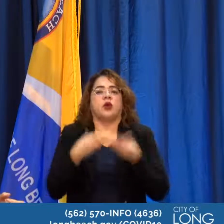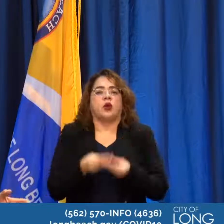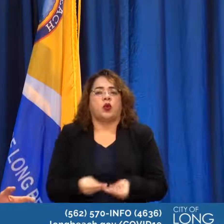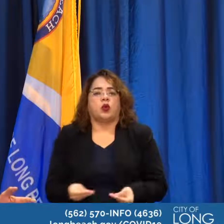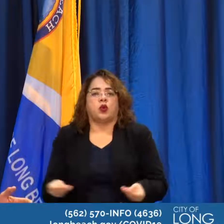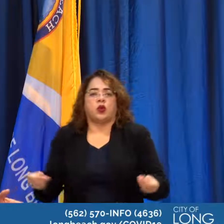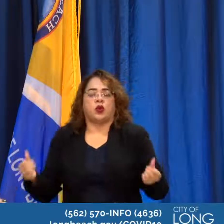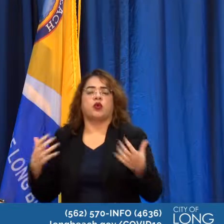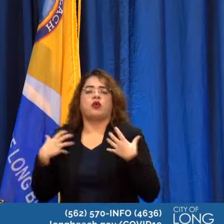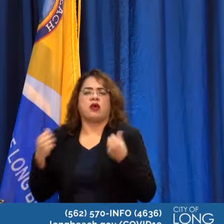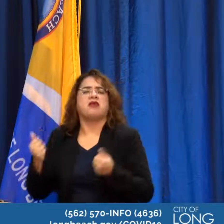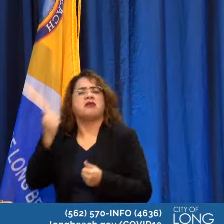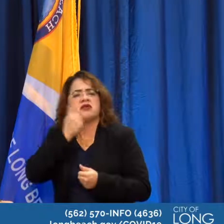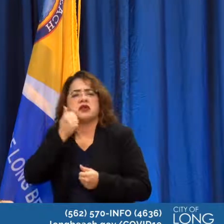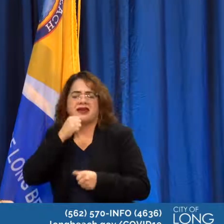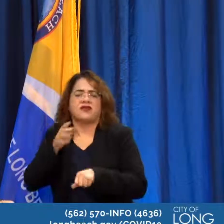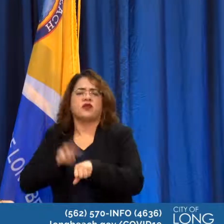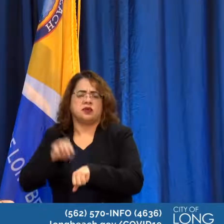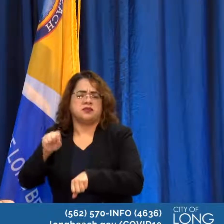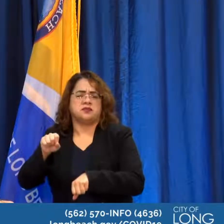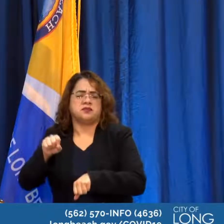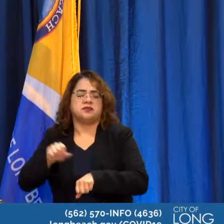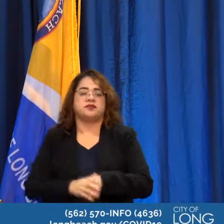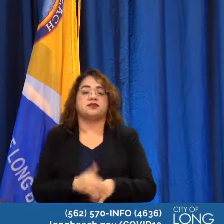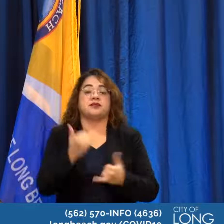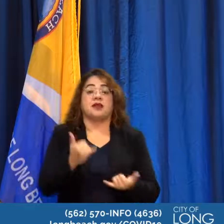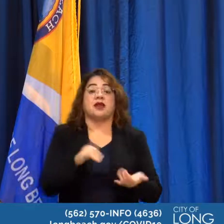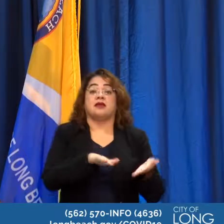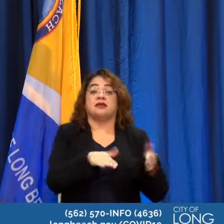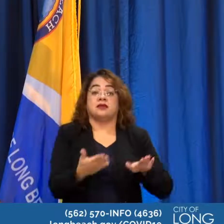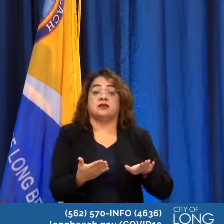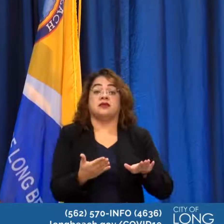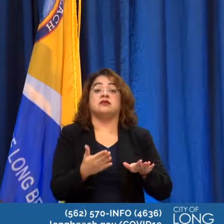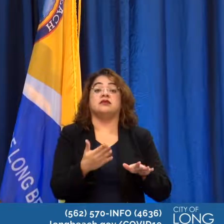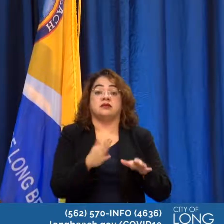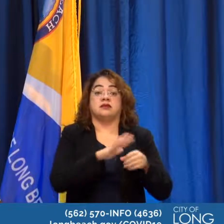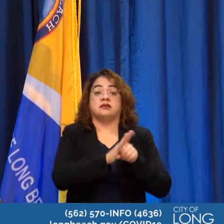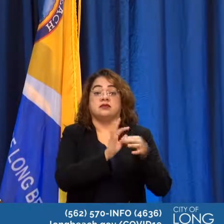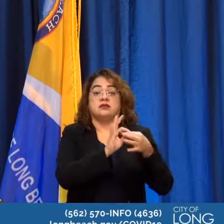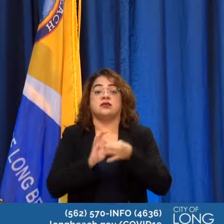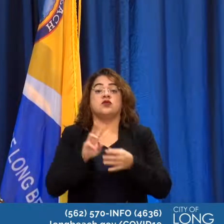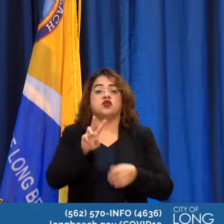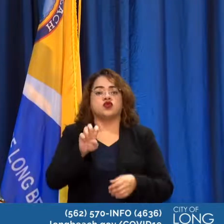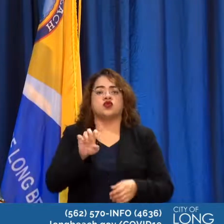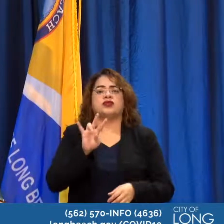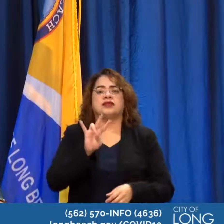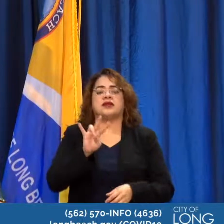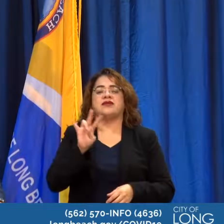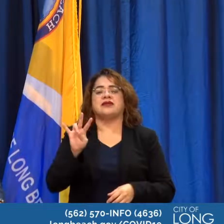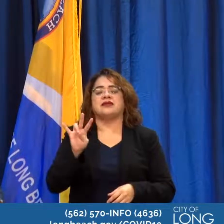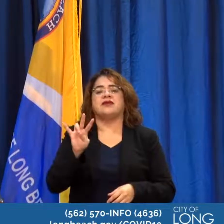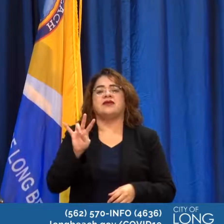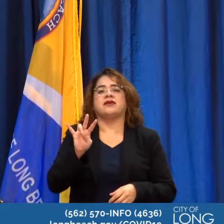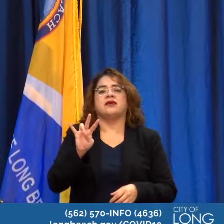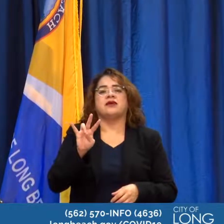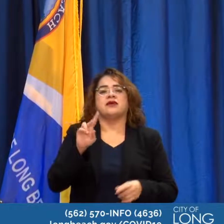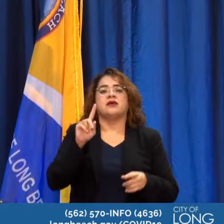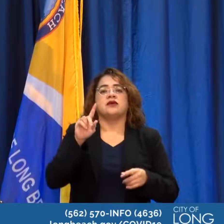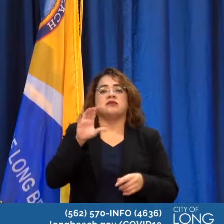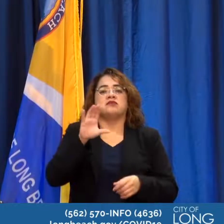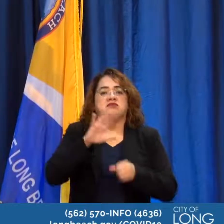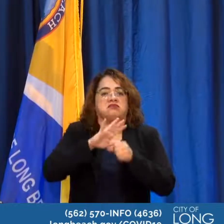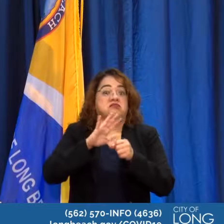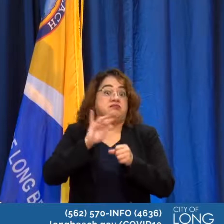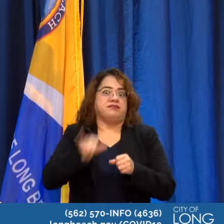and people recover every day. But we've now lost up to 277 Long Beach residents to COVID-19. And